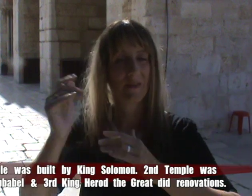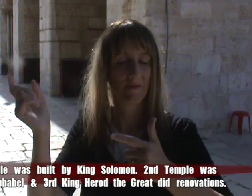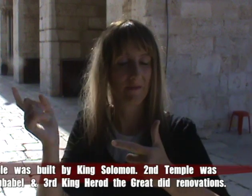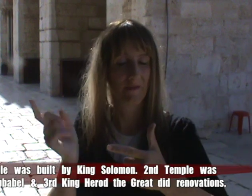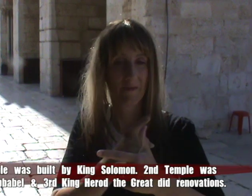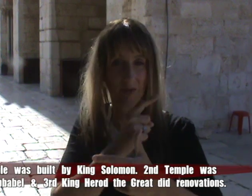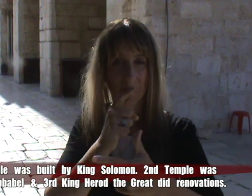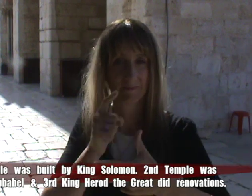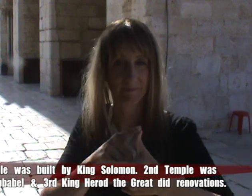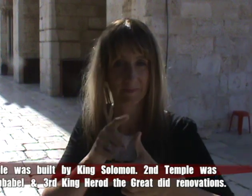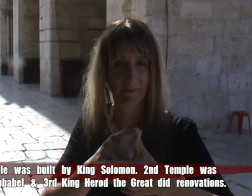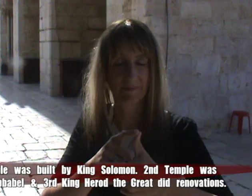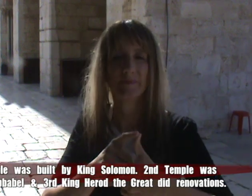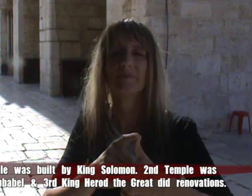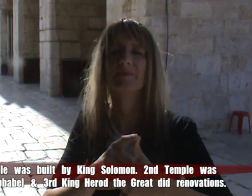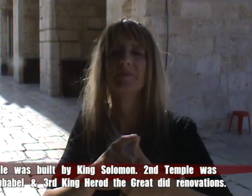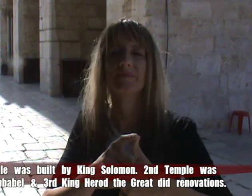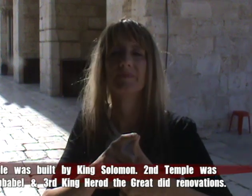The temple was first built